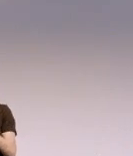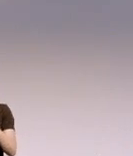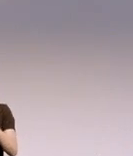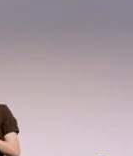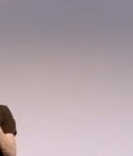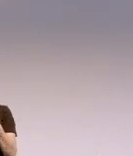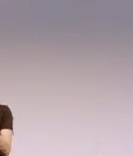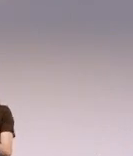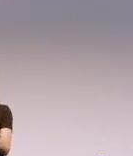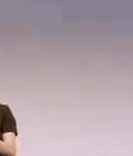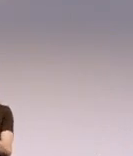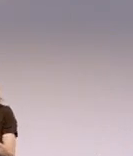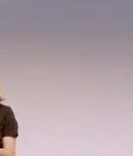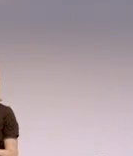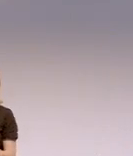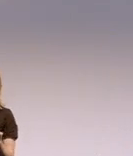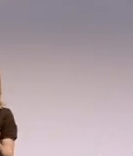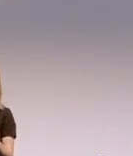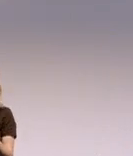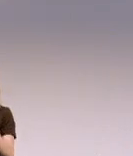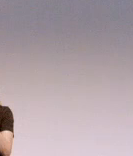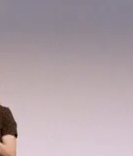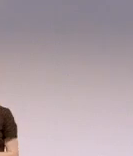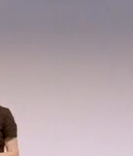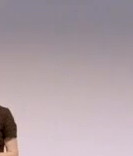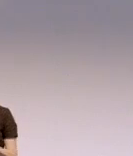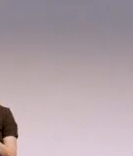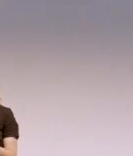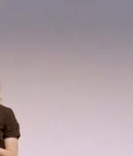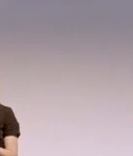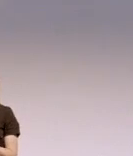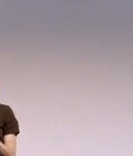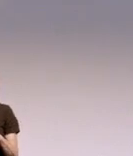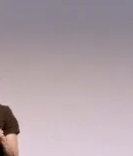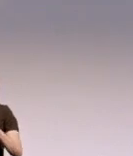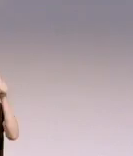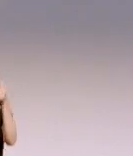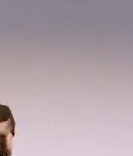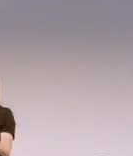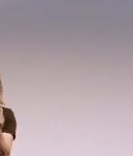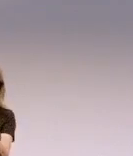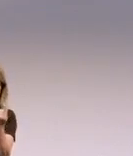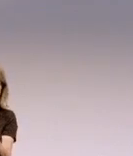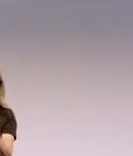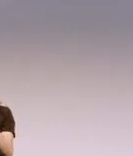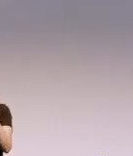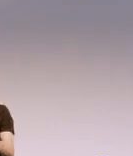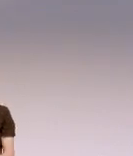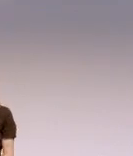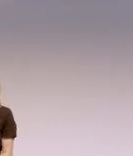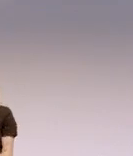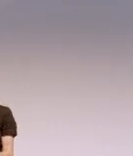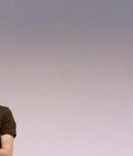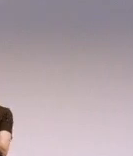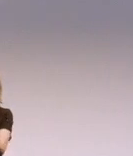Results. If you're wanting to know what a user experience designer is, or typically pick one out of a crowd, they're often the person that's wearing like the hoodie and the